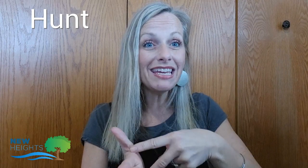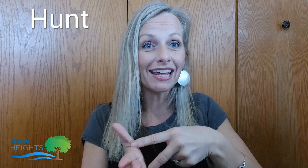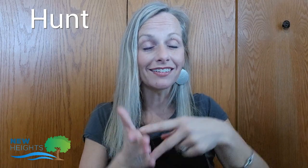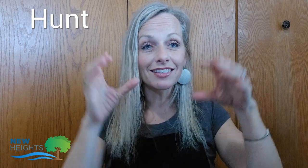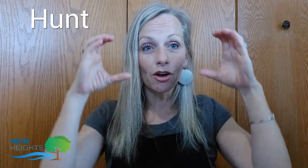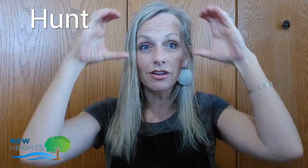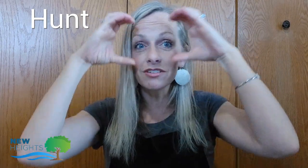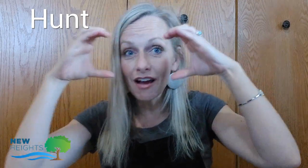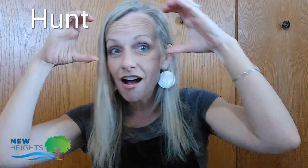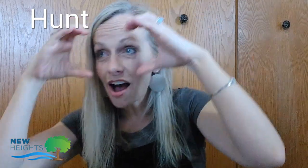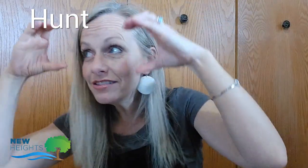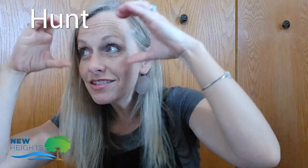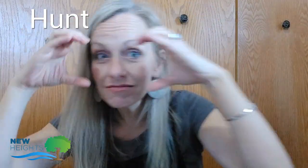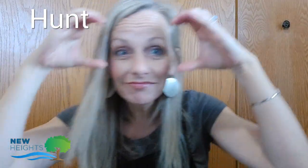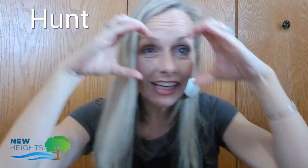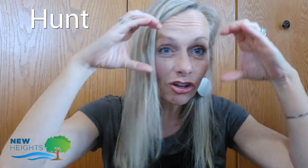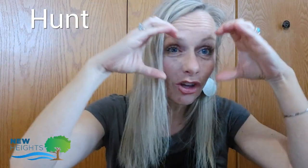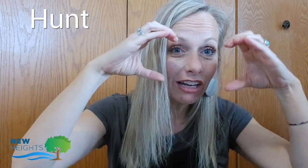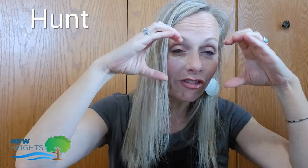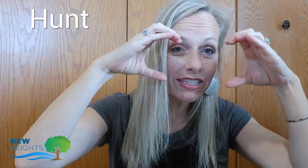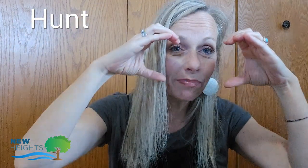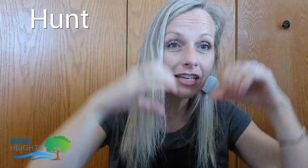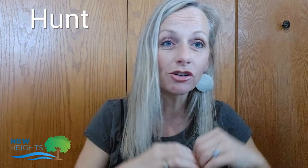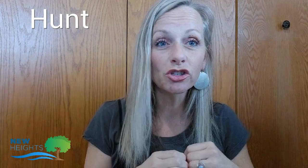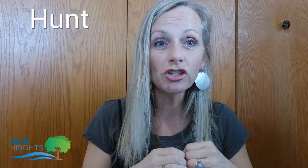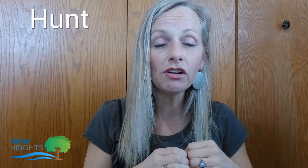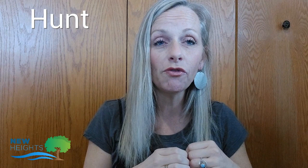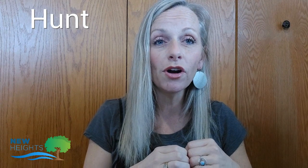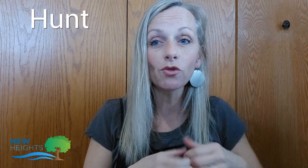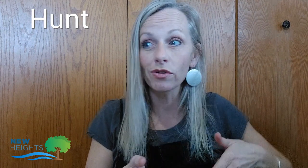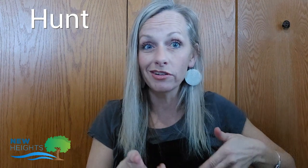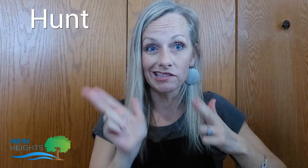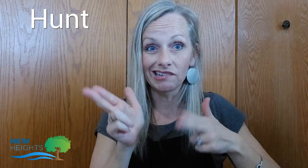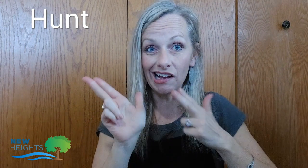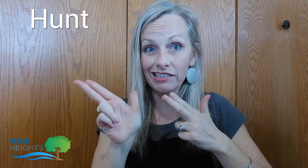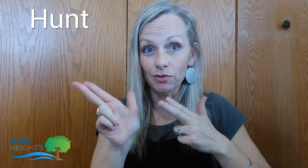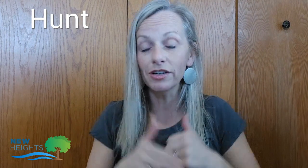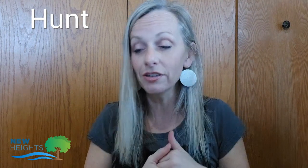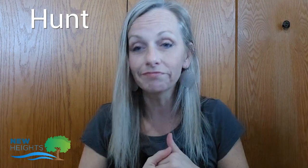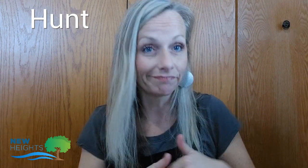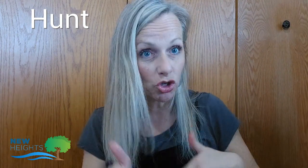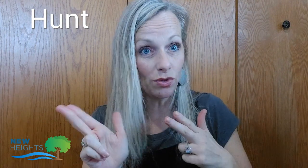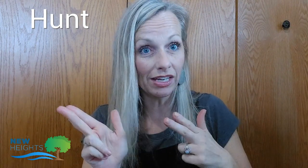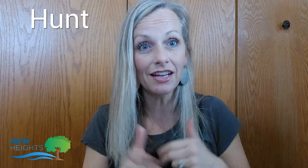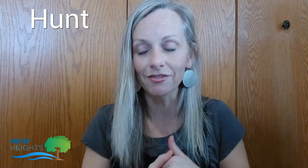meanings. So there's hunt, like you're looking for something, you're searching for it, or there's hunt, where you're shooting the gun,